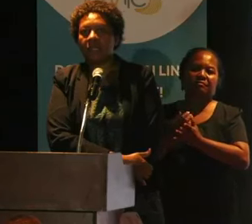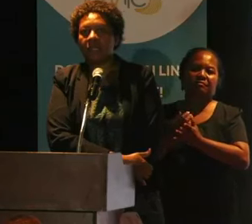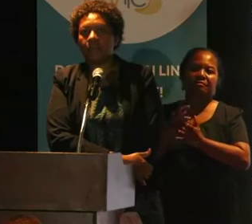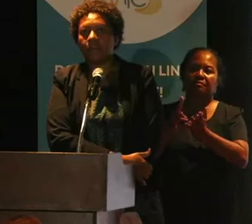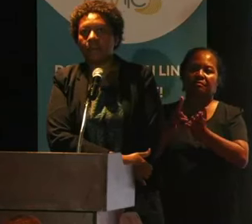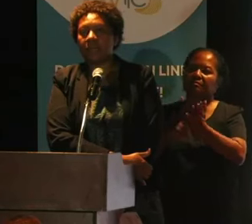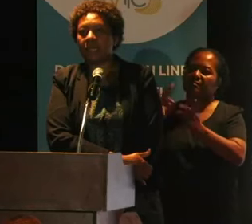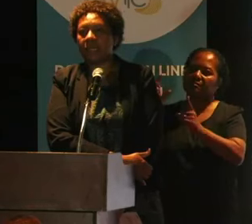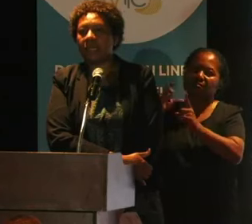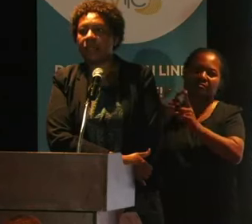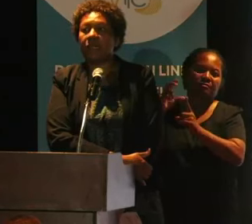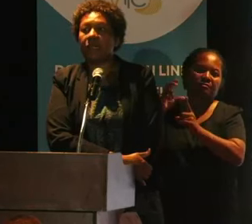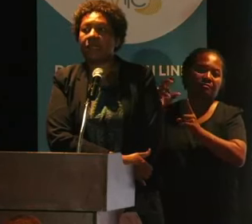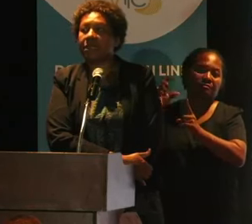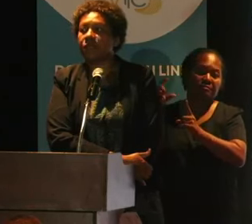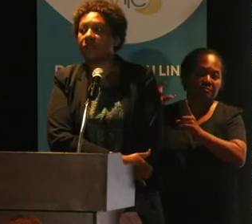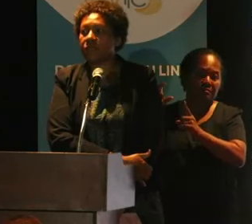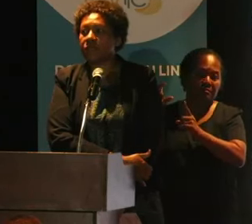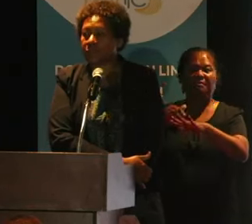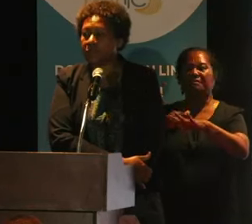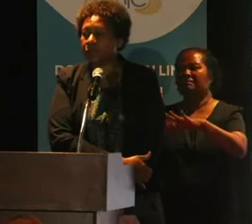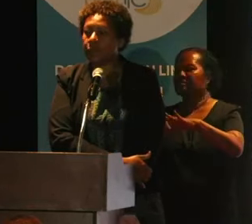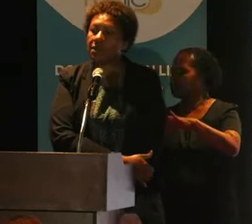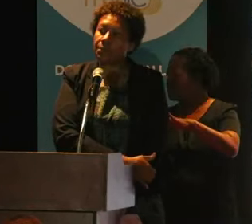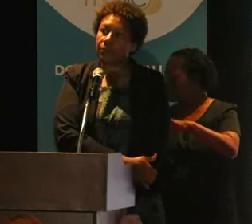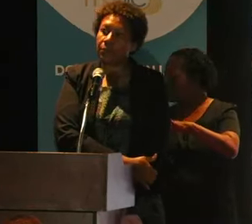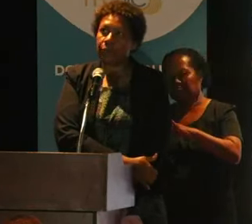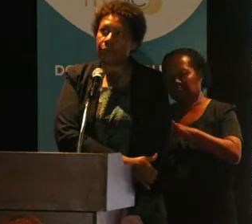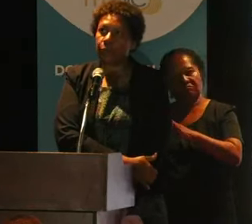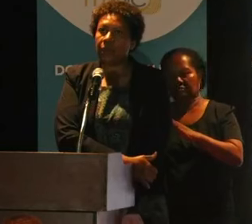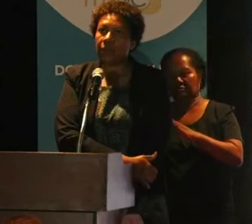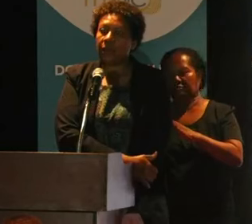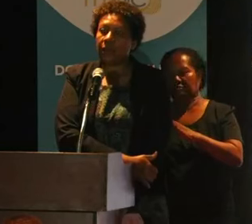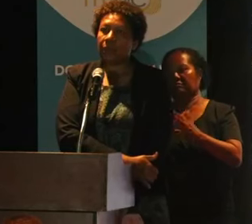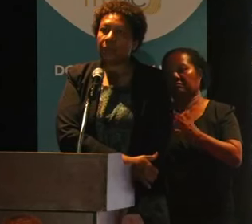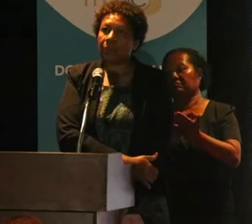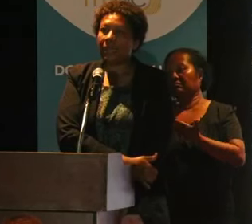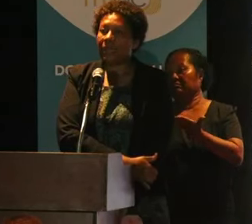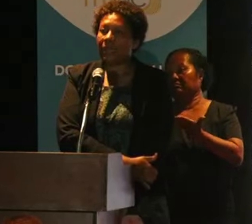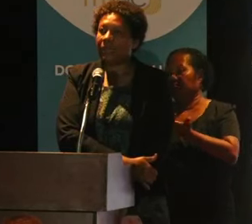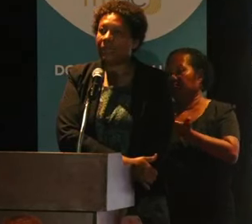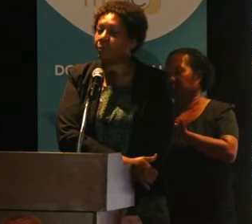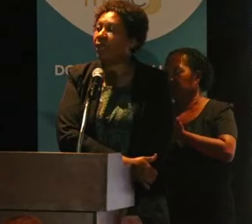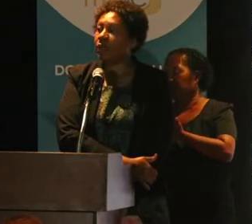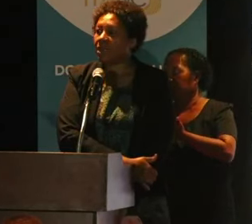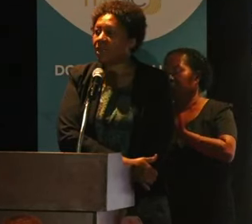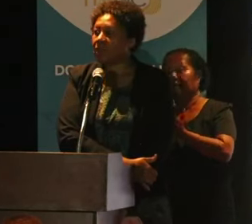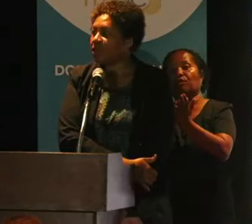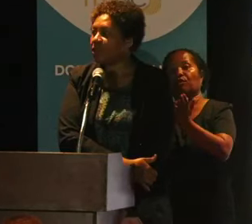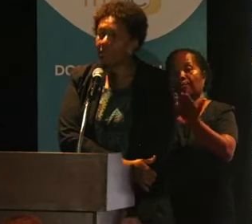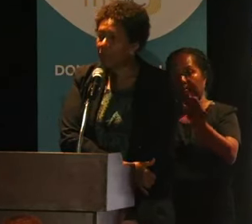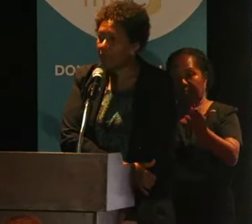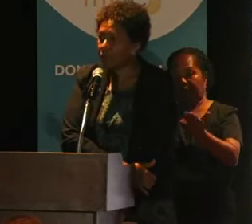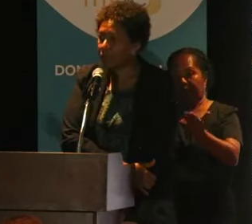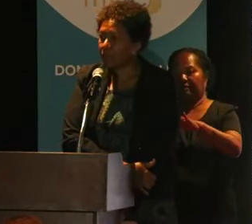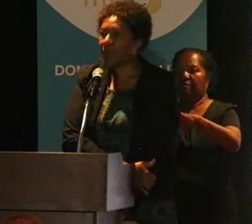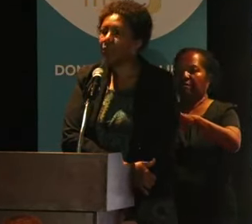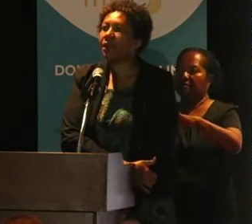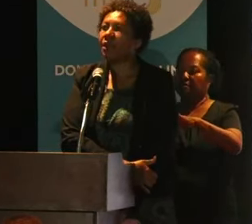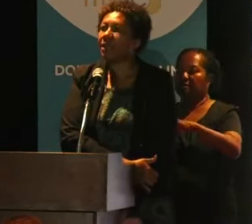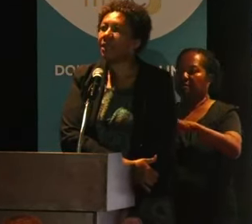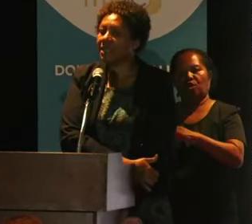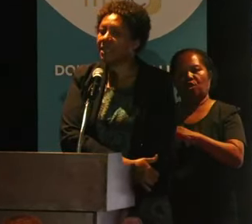NCDC, if the land is not serviced, for example, if you buy land at Malolo Estate, which doesn't have a house on